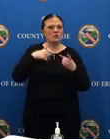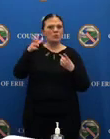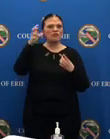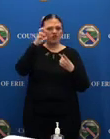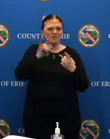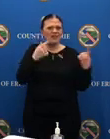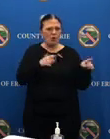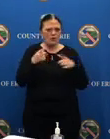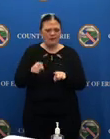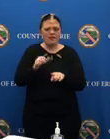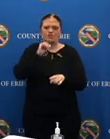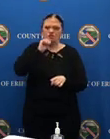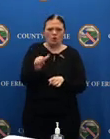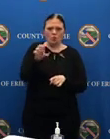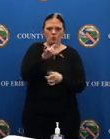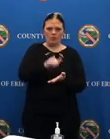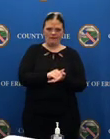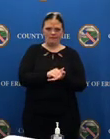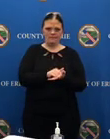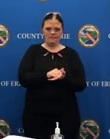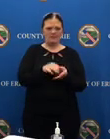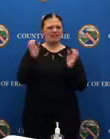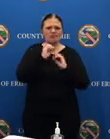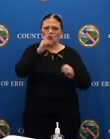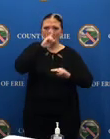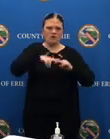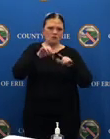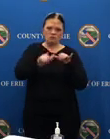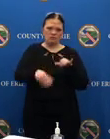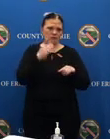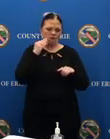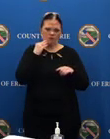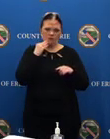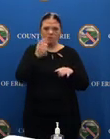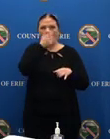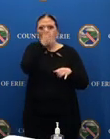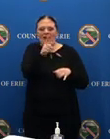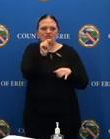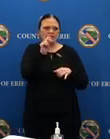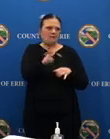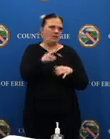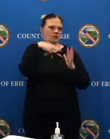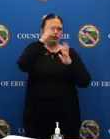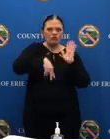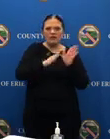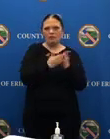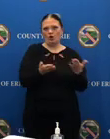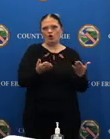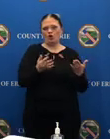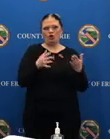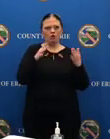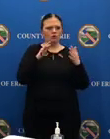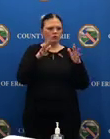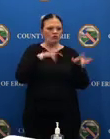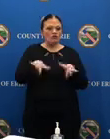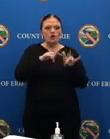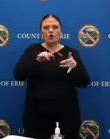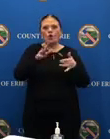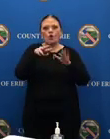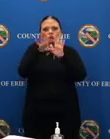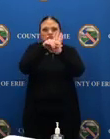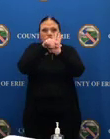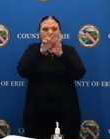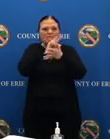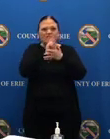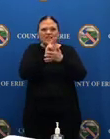cases of that. Don't do that. It's no fun to stay at home. Got to watch TV, read a book, record a video. I don't